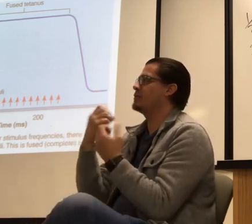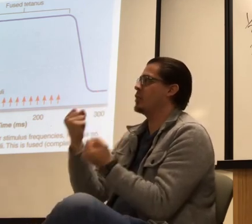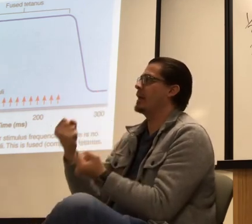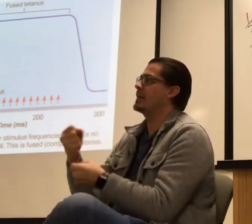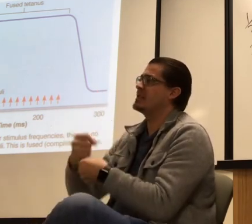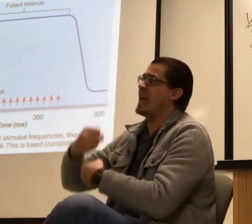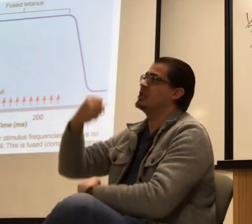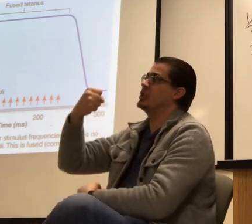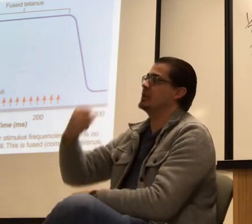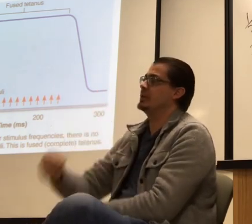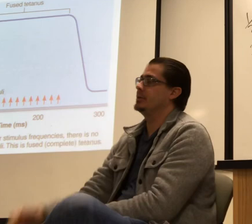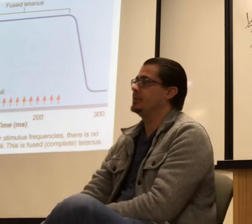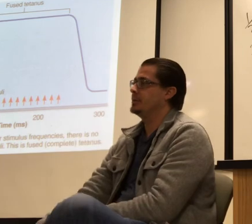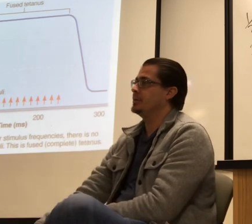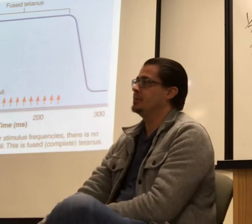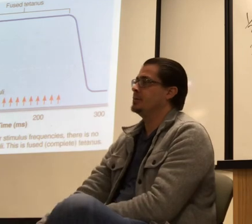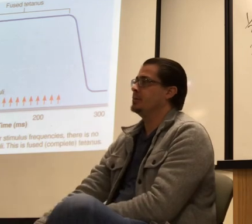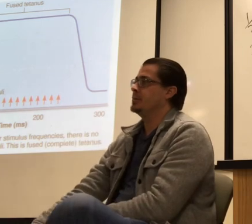tension generated